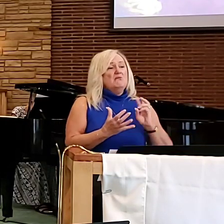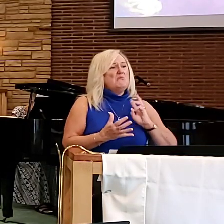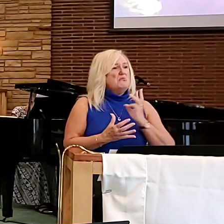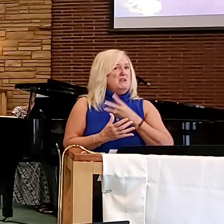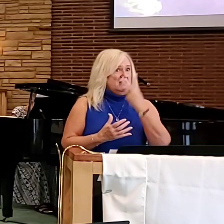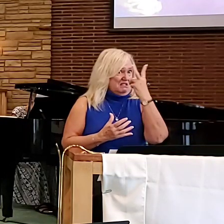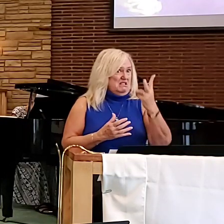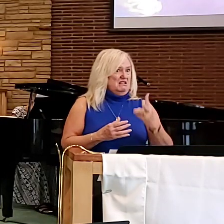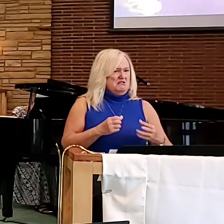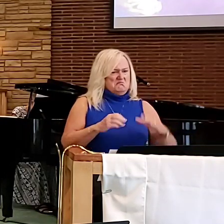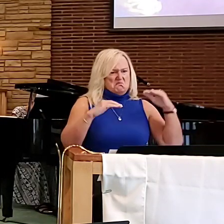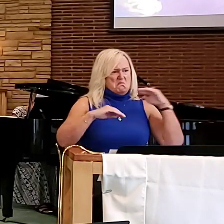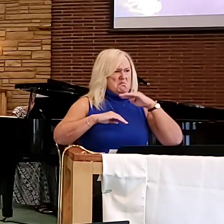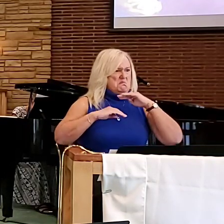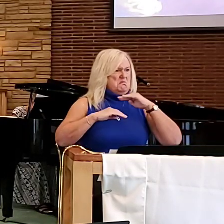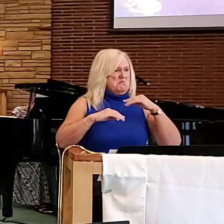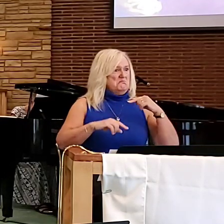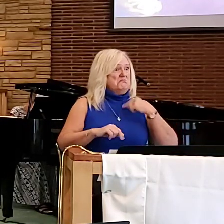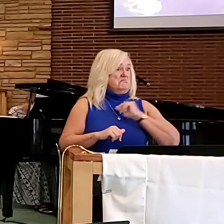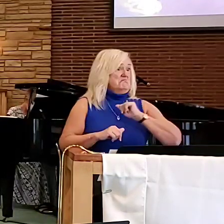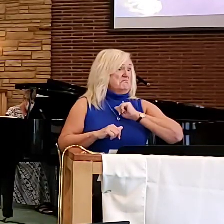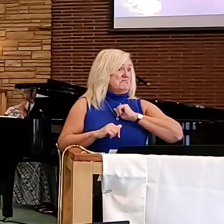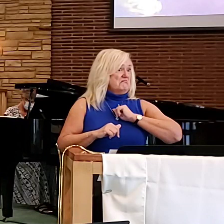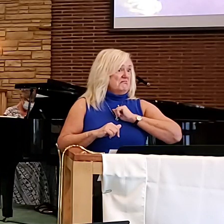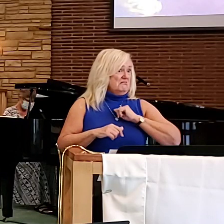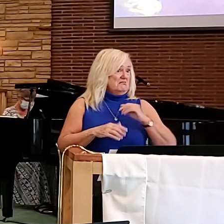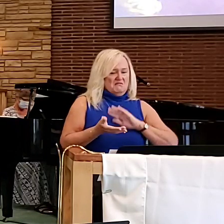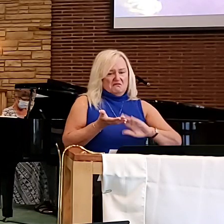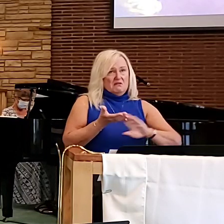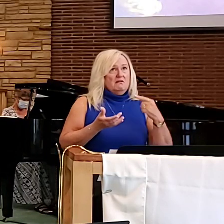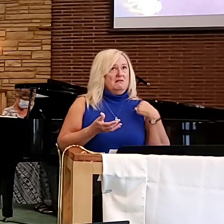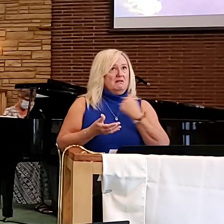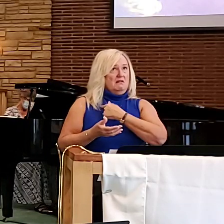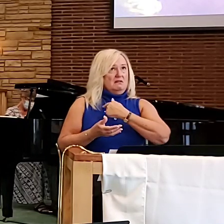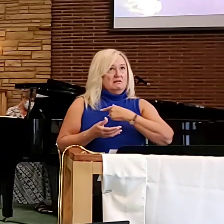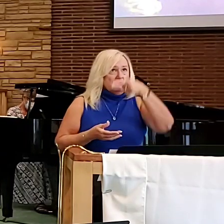we seek to limit it to ourselves. Forgive us.